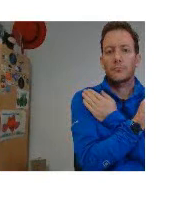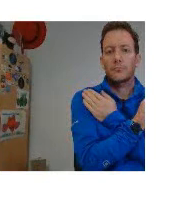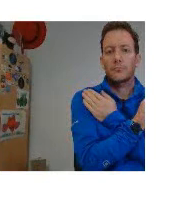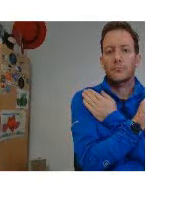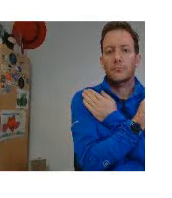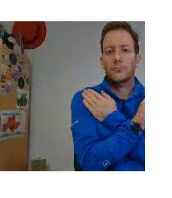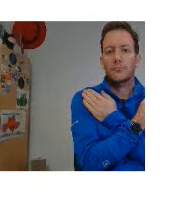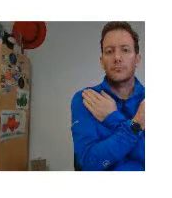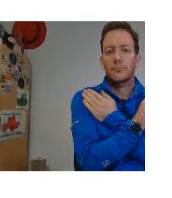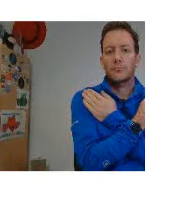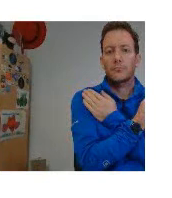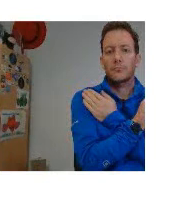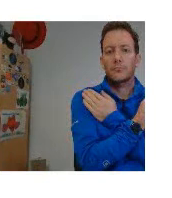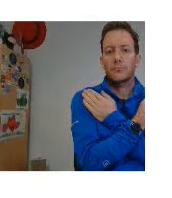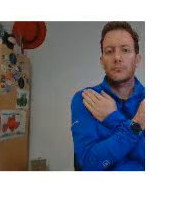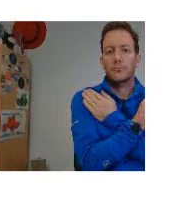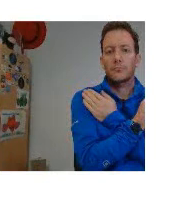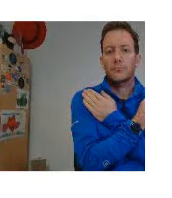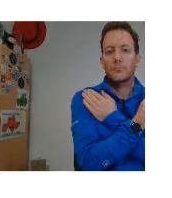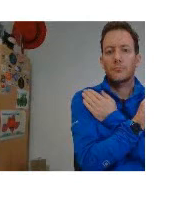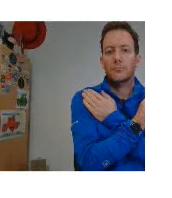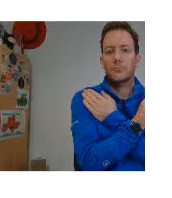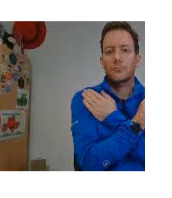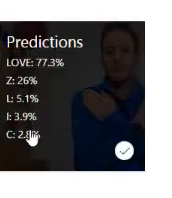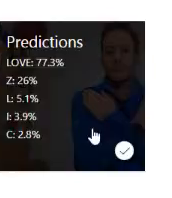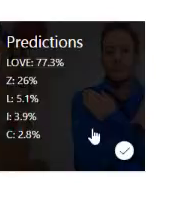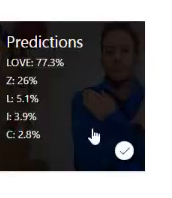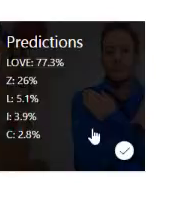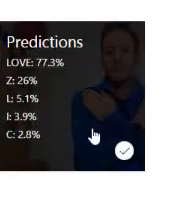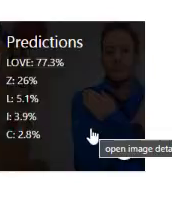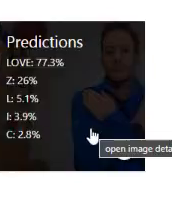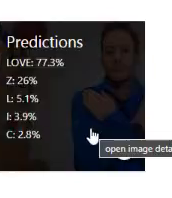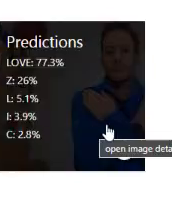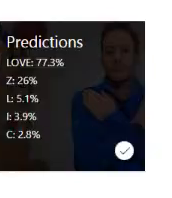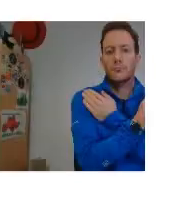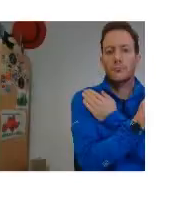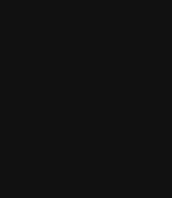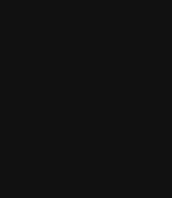test, it's actually done a pretty good job of understanding the alphabet that I've taught it so far.